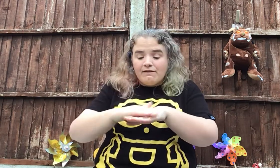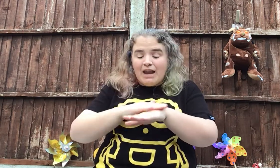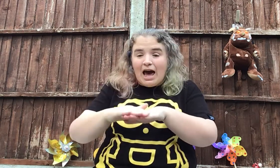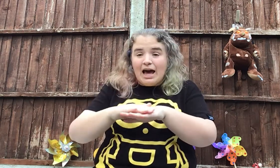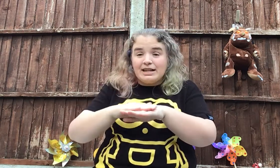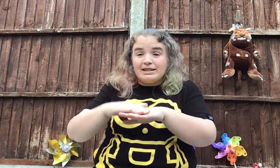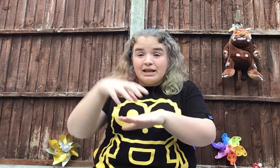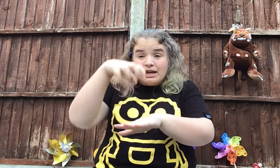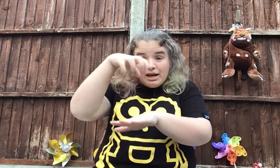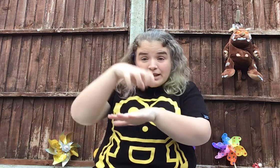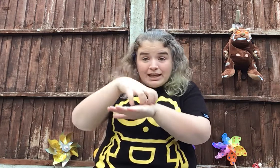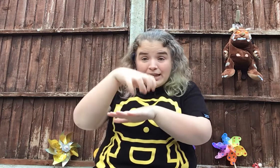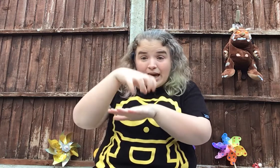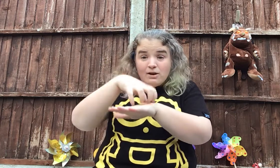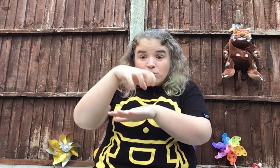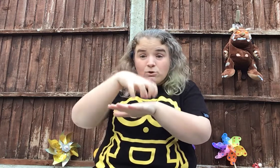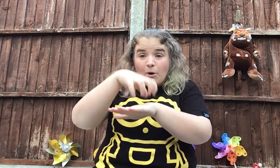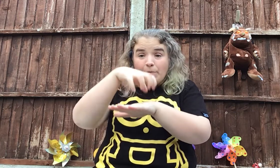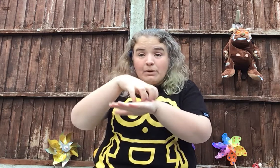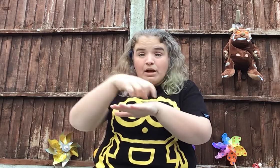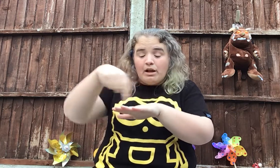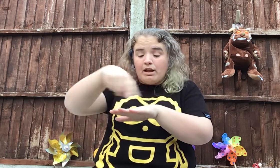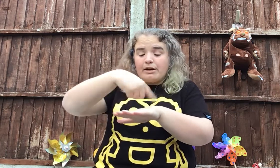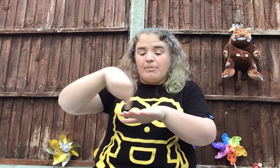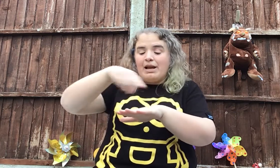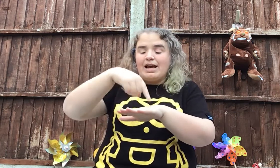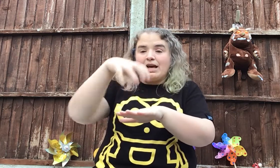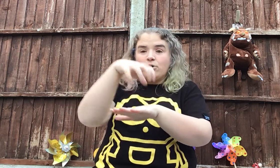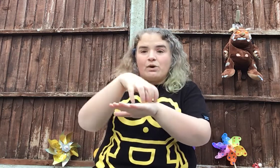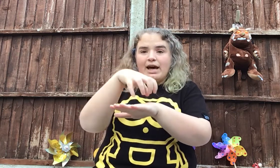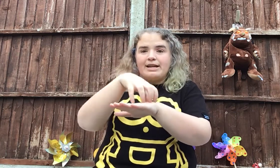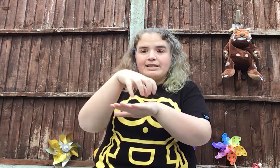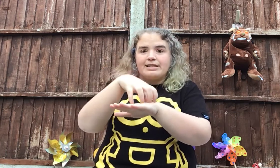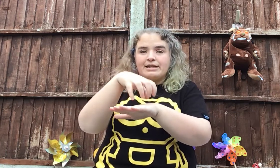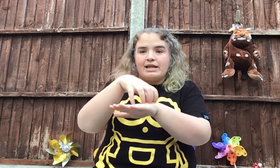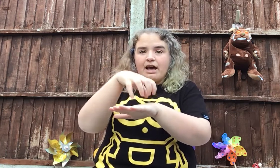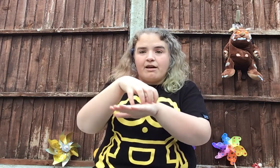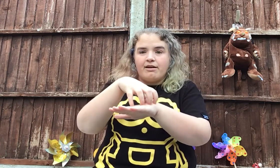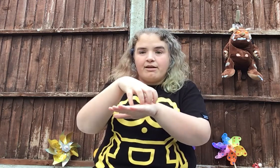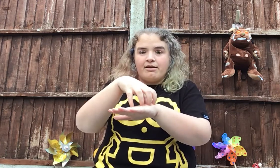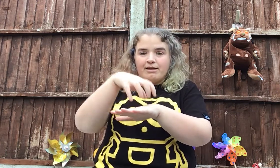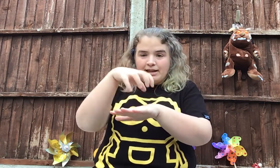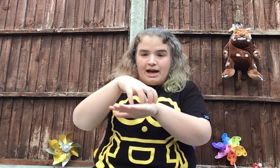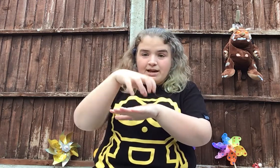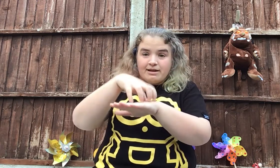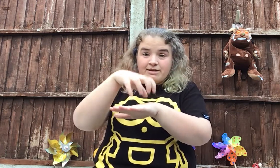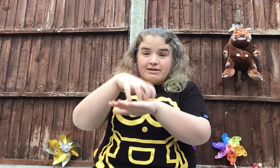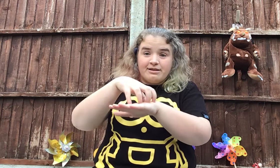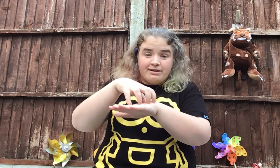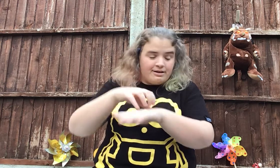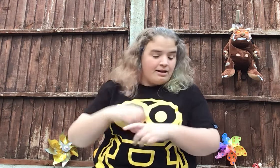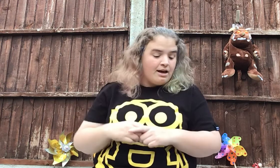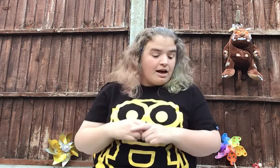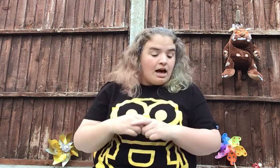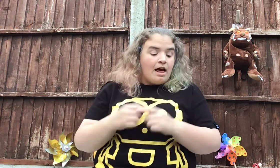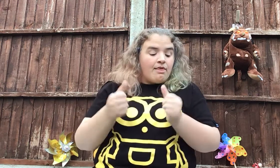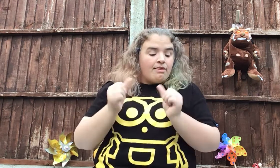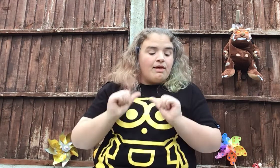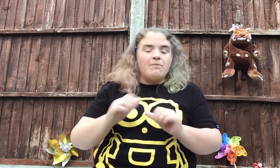flat hand and then cake on top, like a plate and your cake sitting there. Cake. Then we've